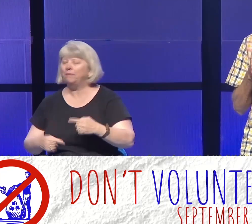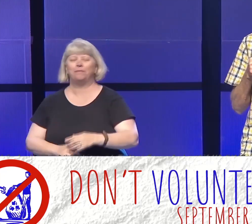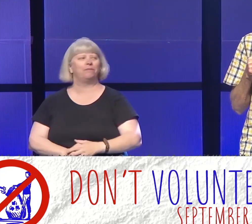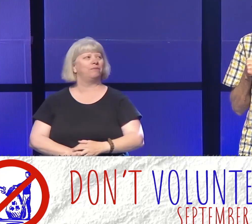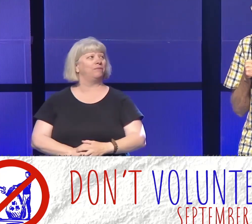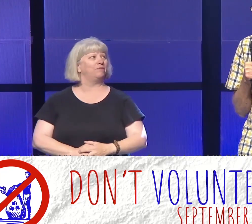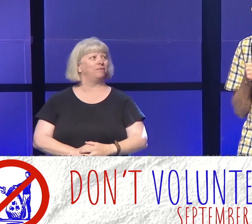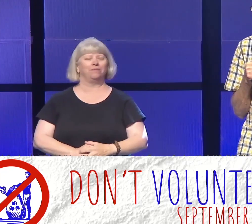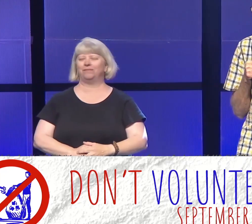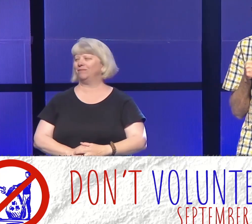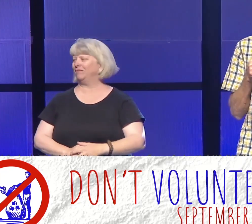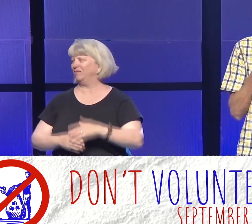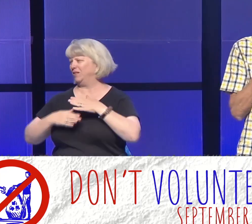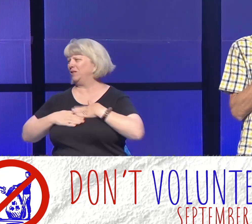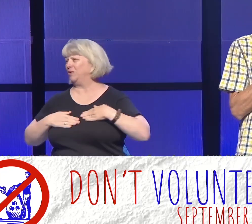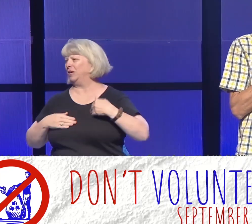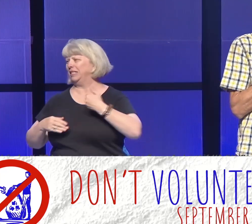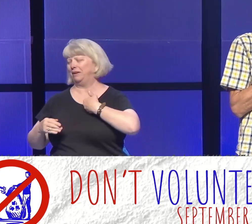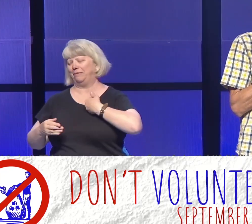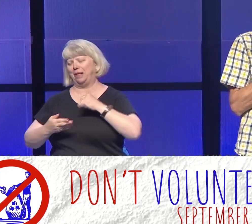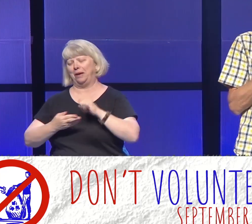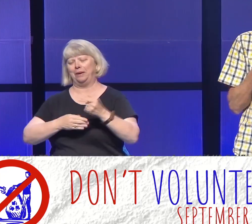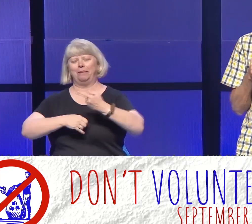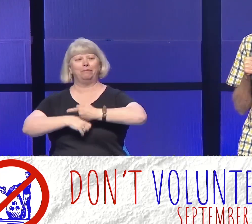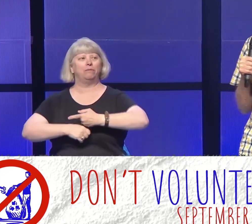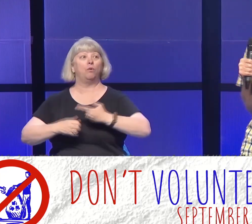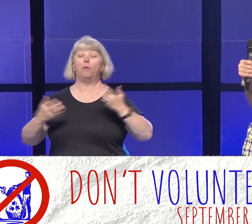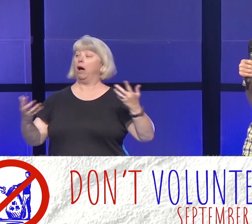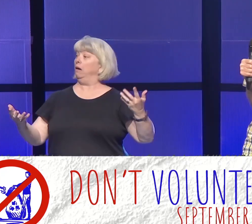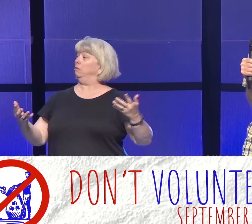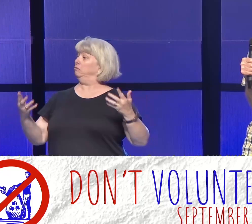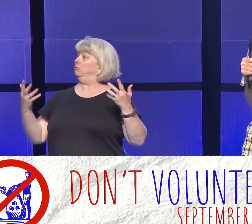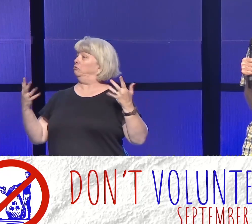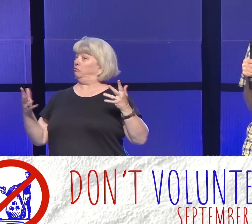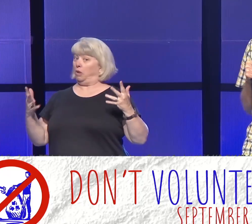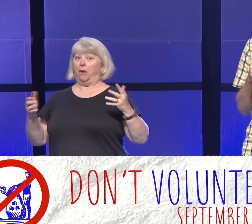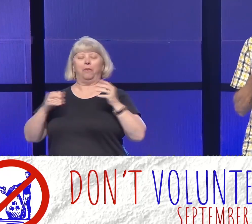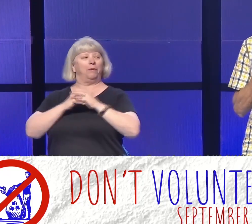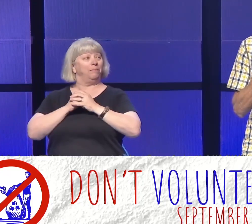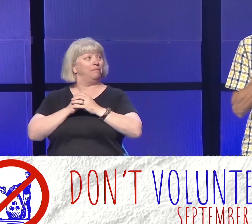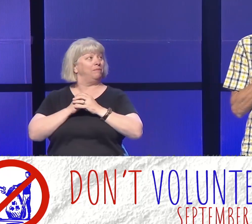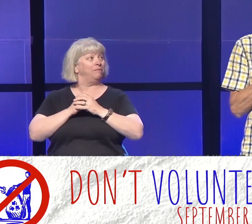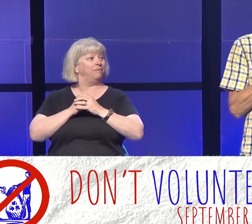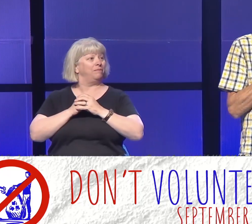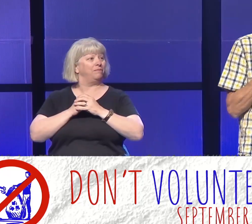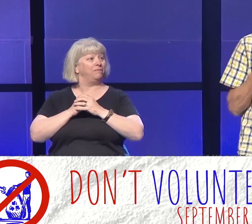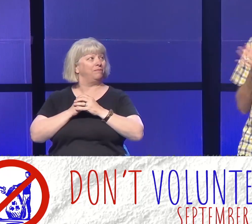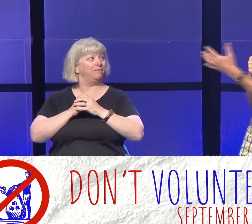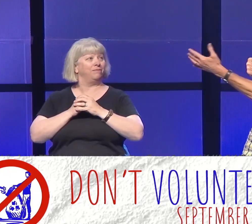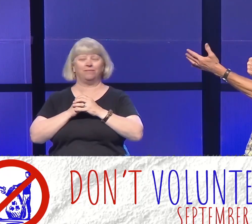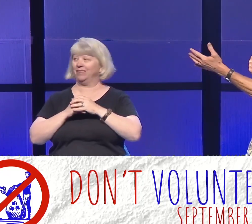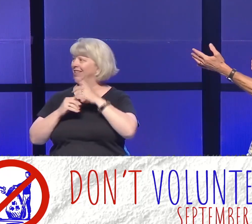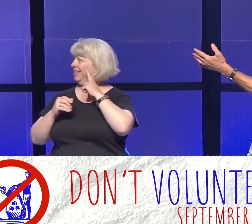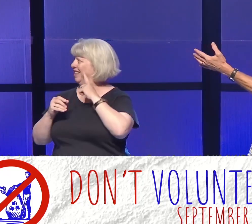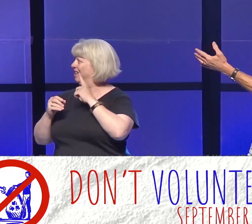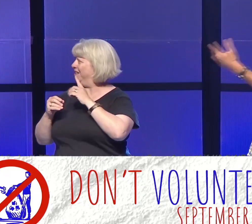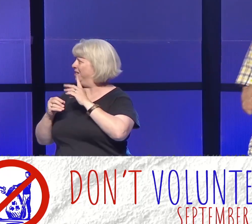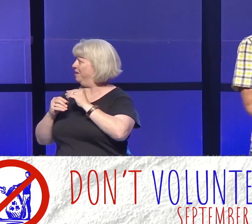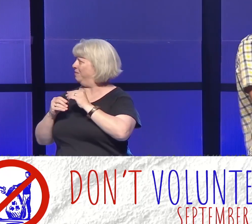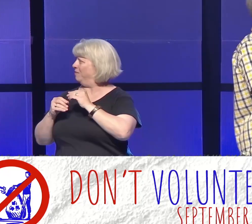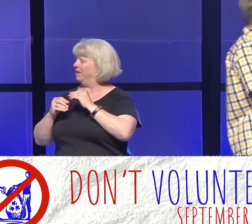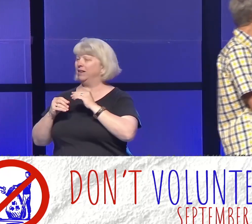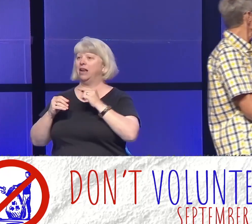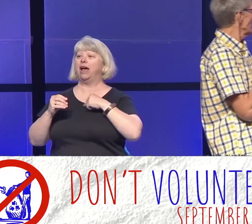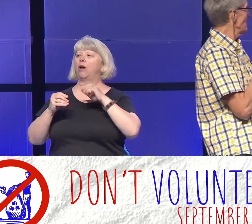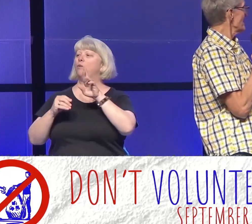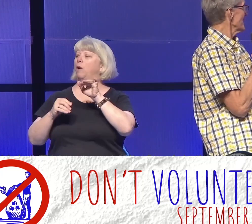and have some fun with us that day. Well, that's all I have for you. And I think we have a little refrain, and